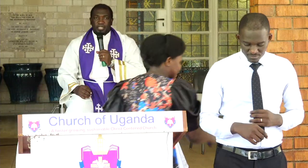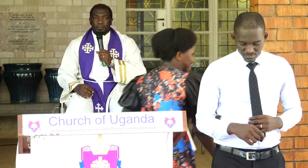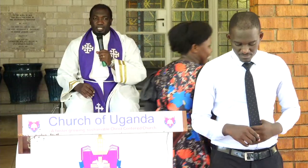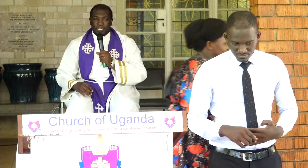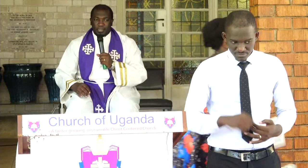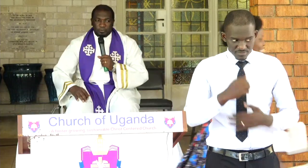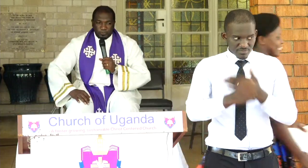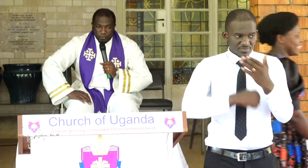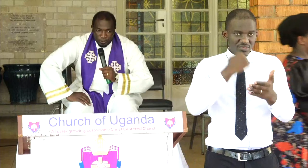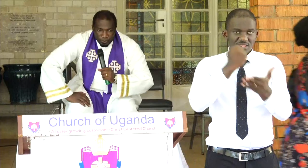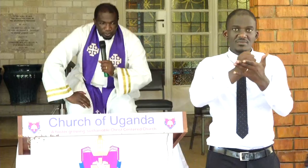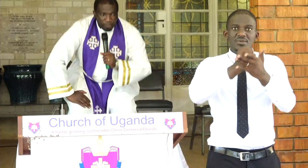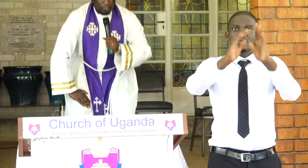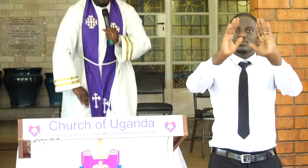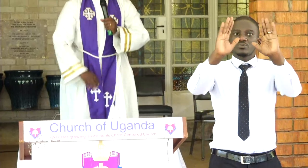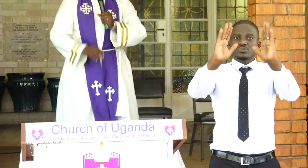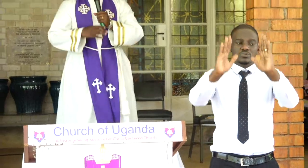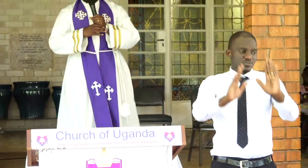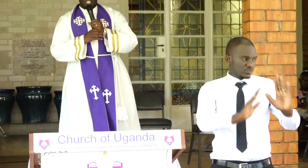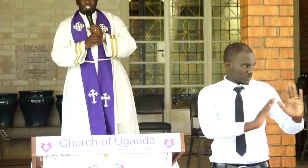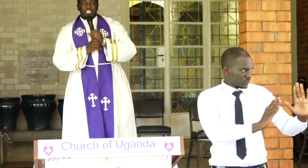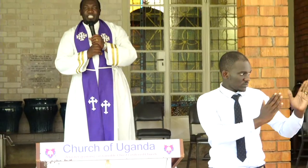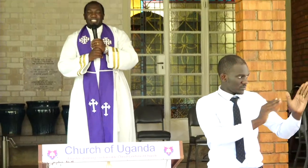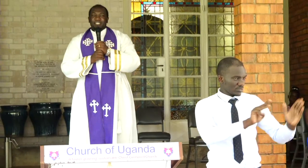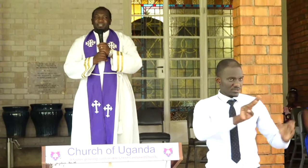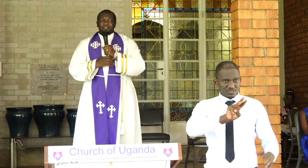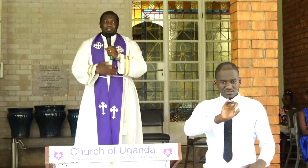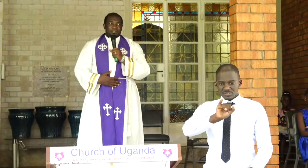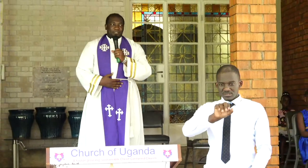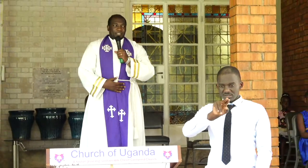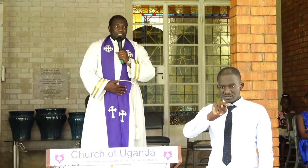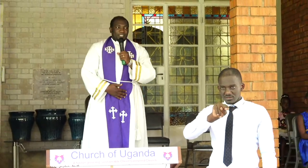Amen. Come and clap for Winnie.